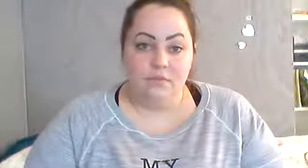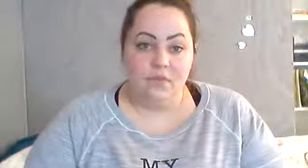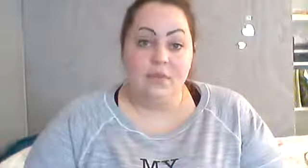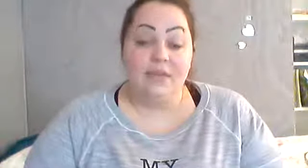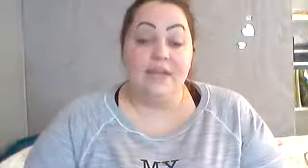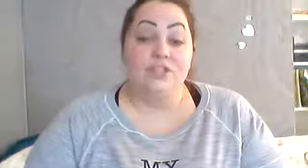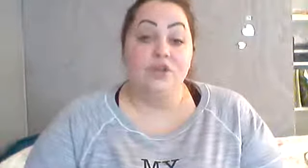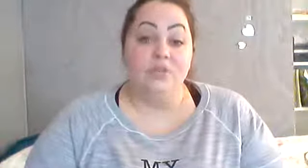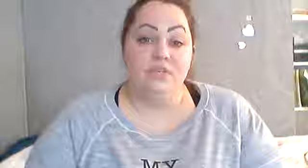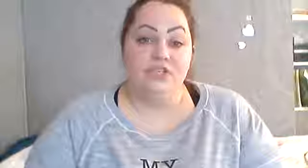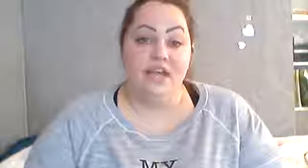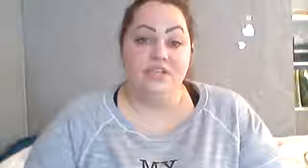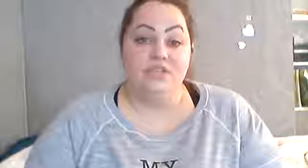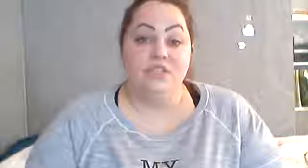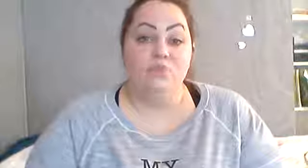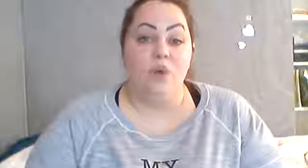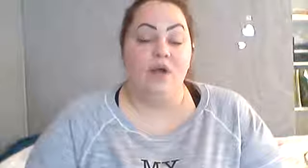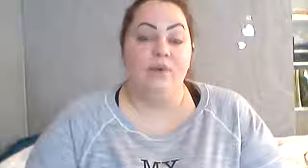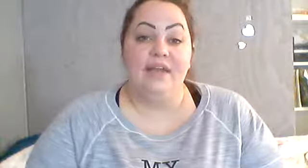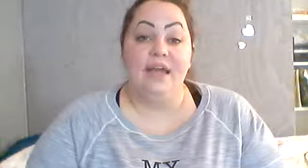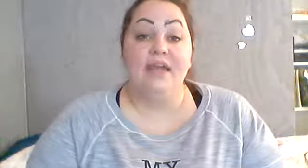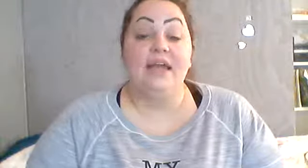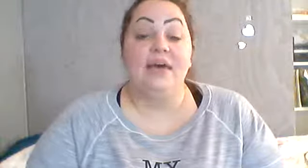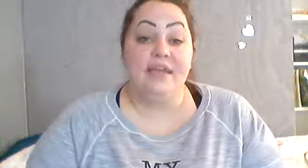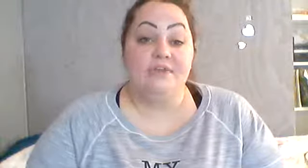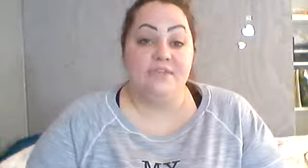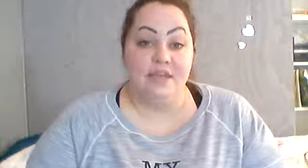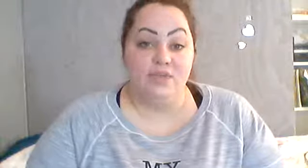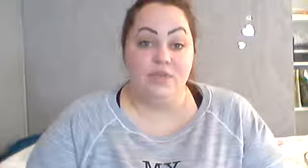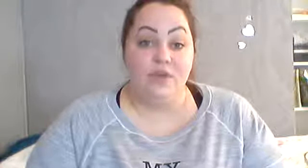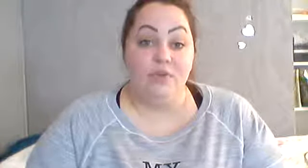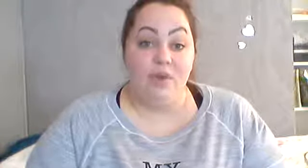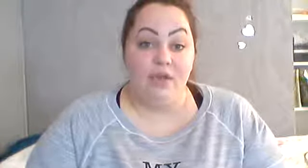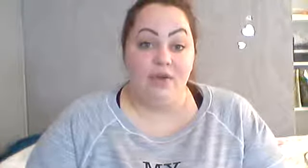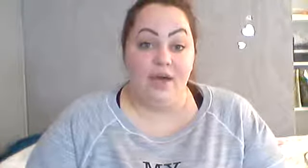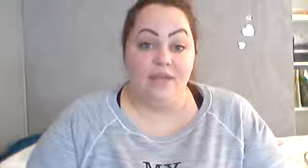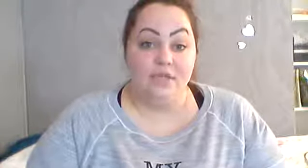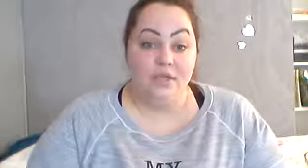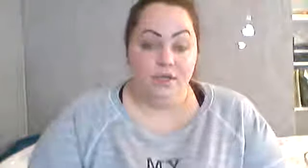But like she told me, she can't just walk around handing out name signs without knowing you guys.